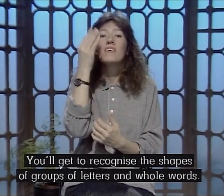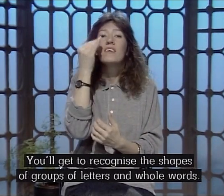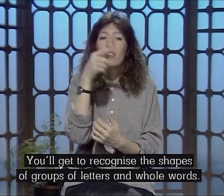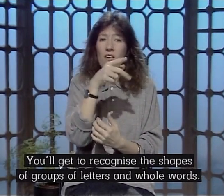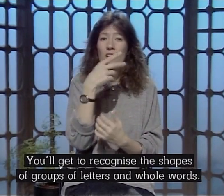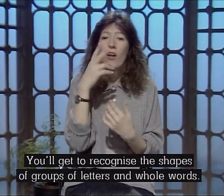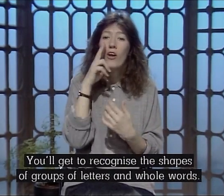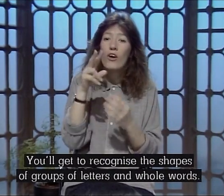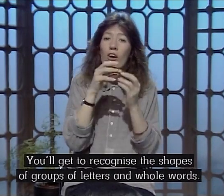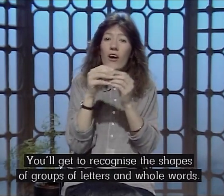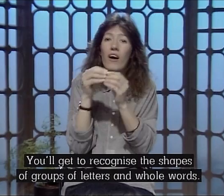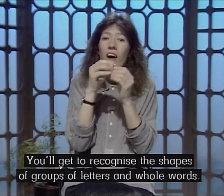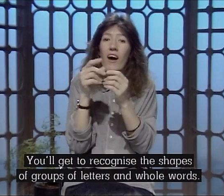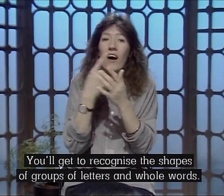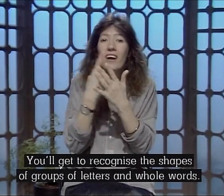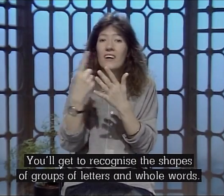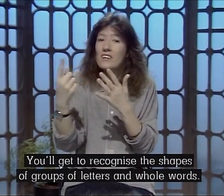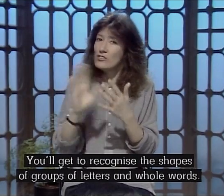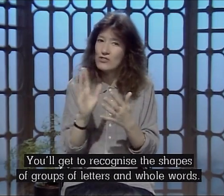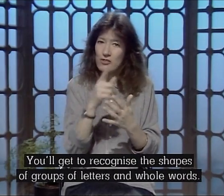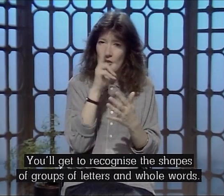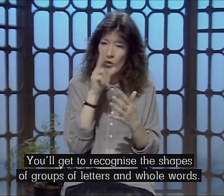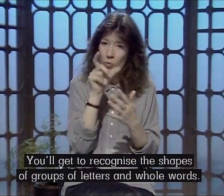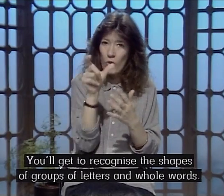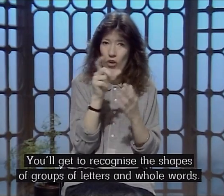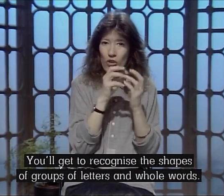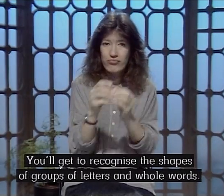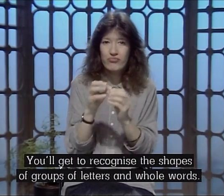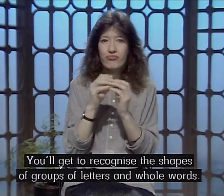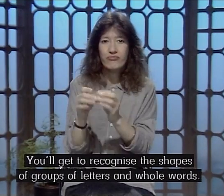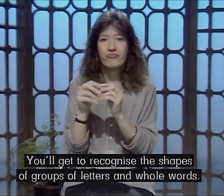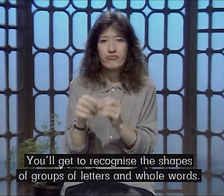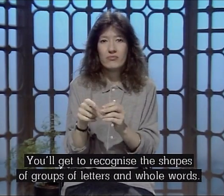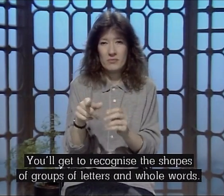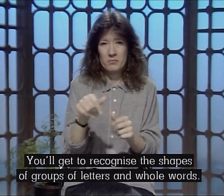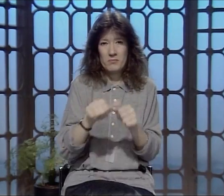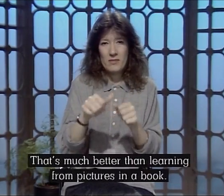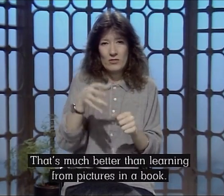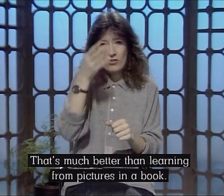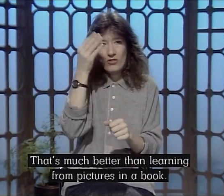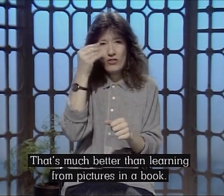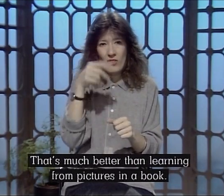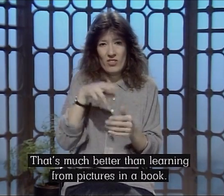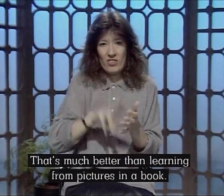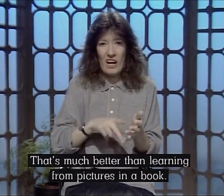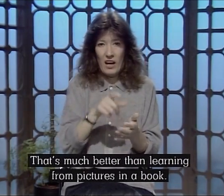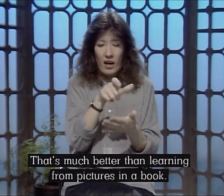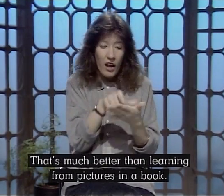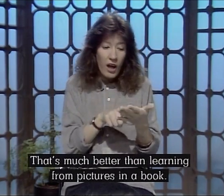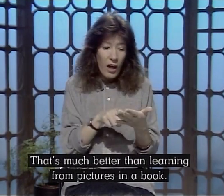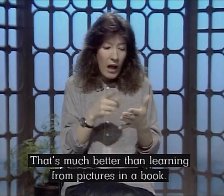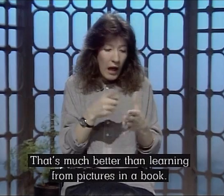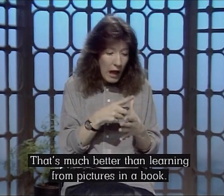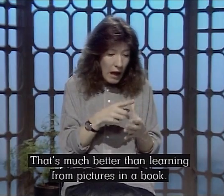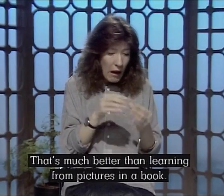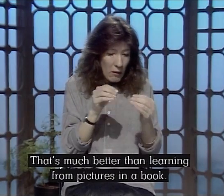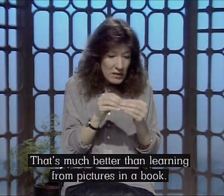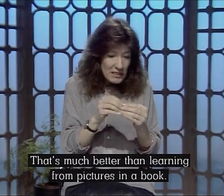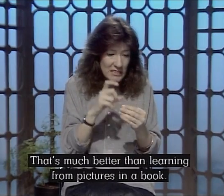You'll get to recognise the shapes of groups of letters and whole words, and that's much better than learning the letters one by one from pictures in a